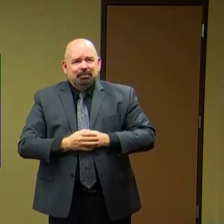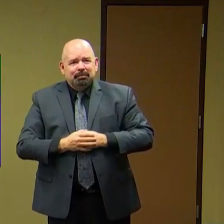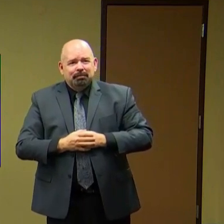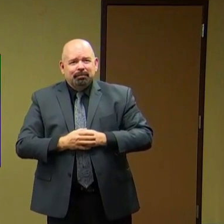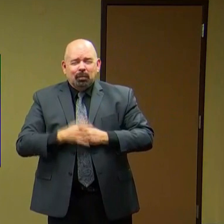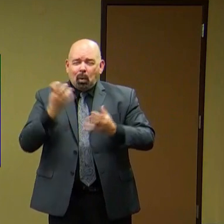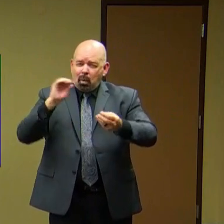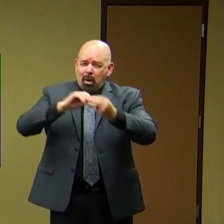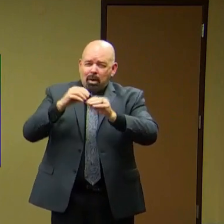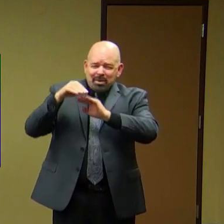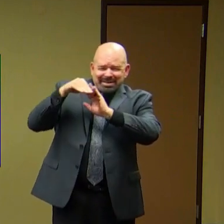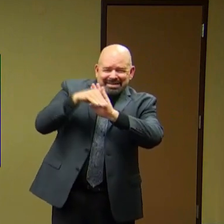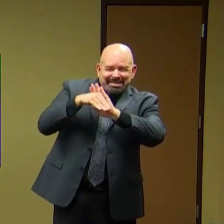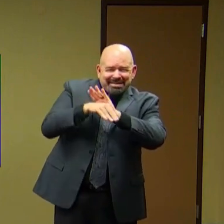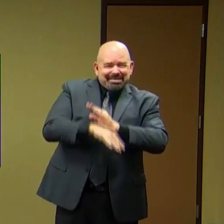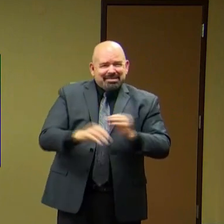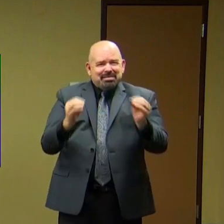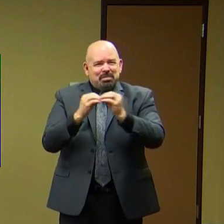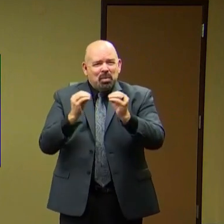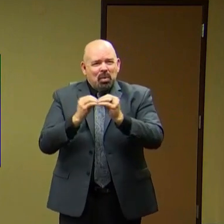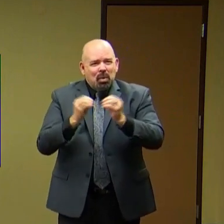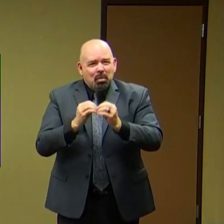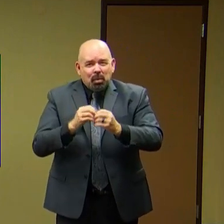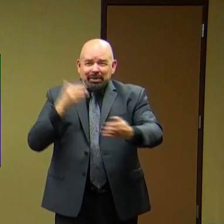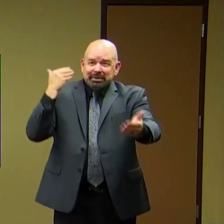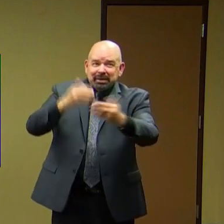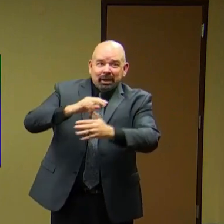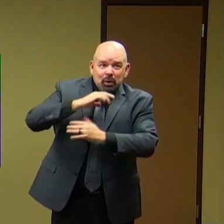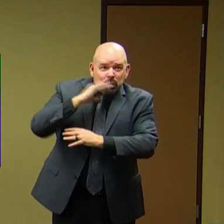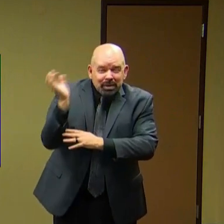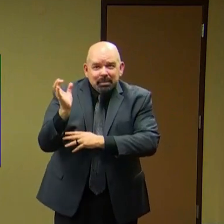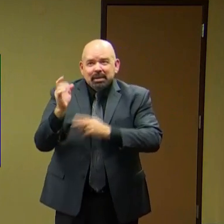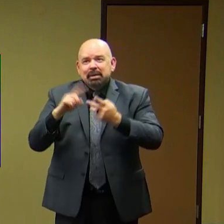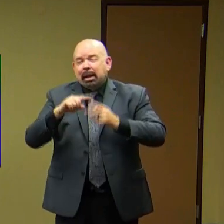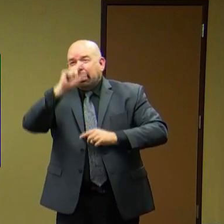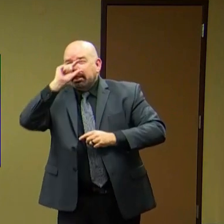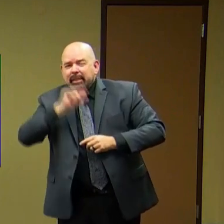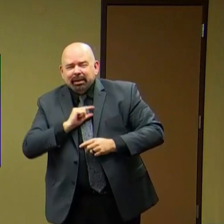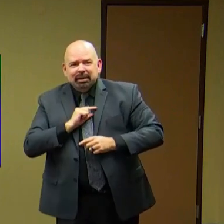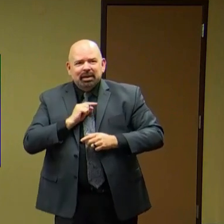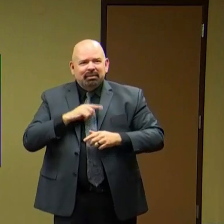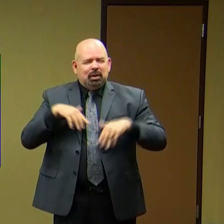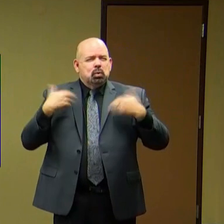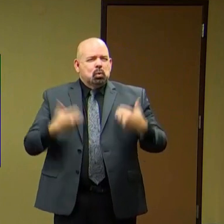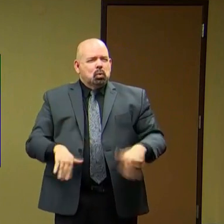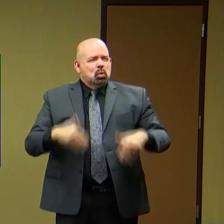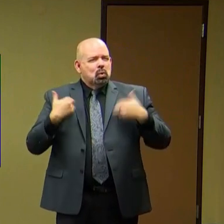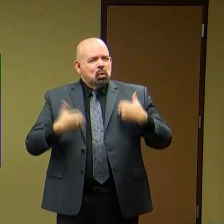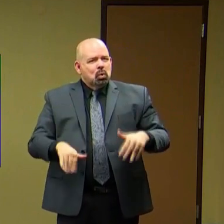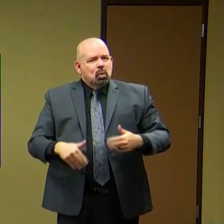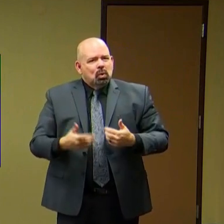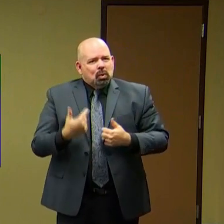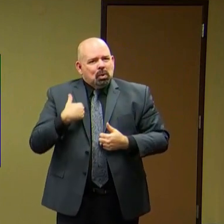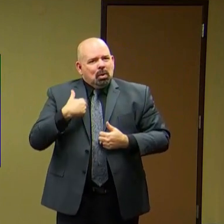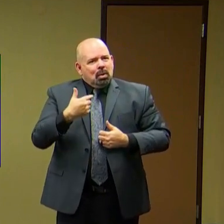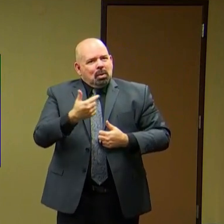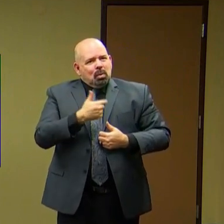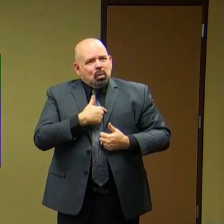Christmas, and keep the numbers down so our kids don't take COVID back to school and close schools